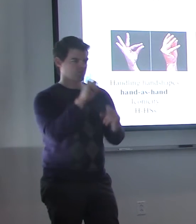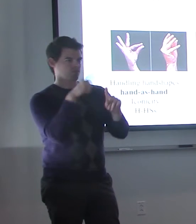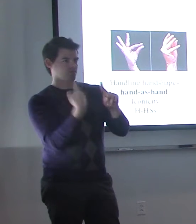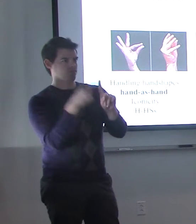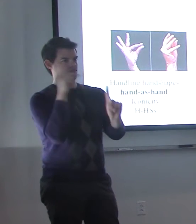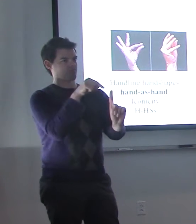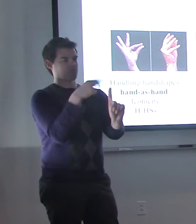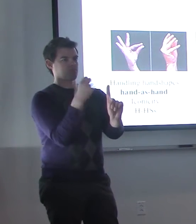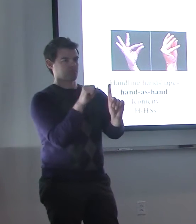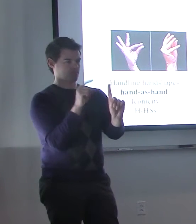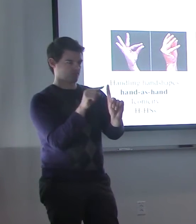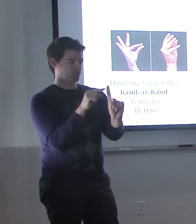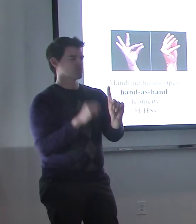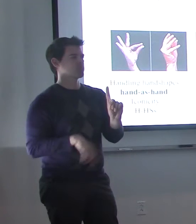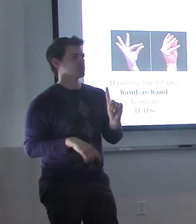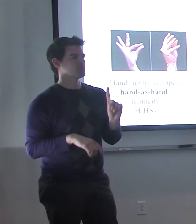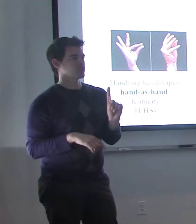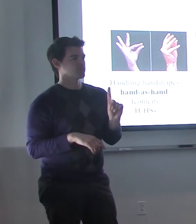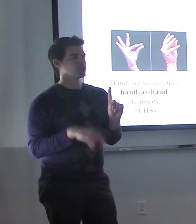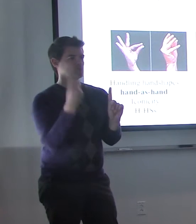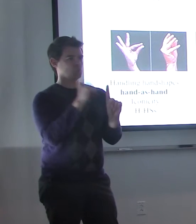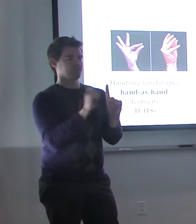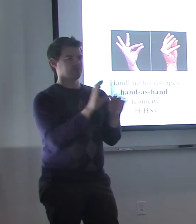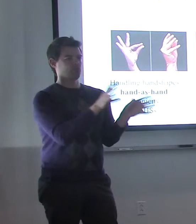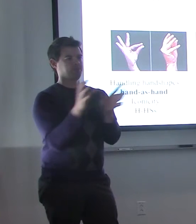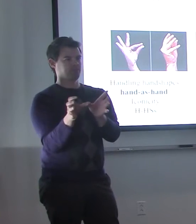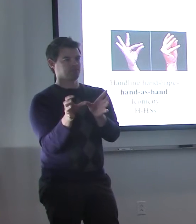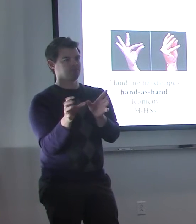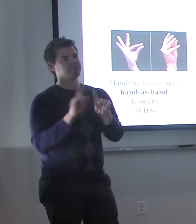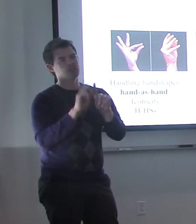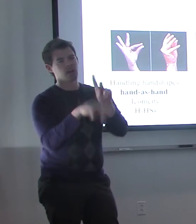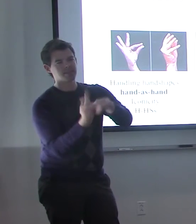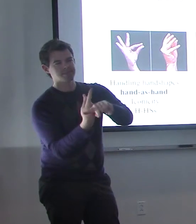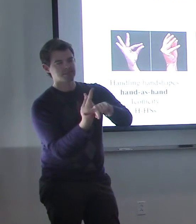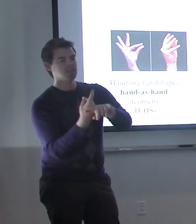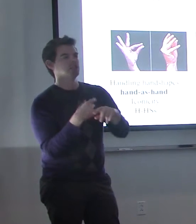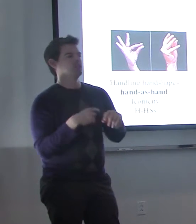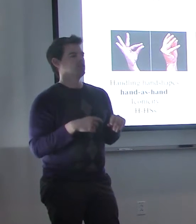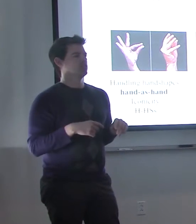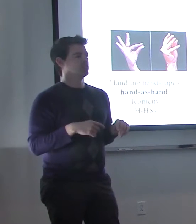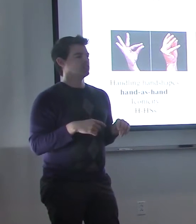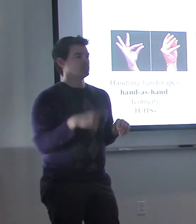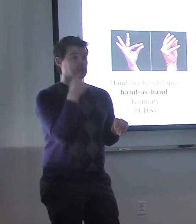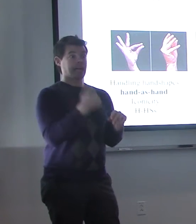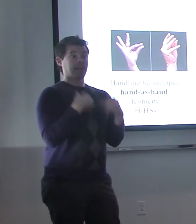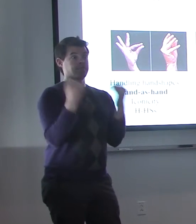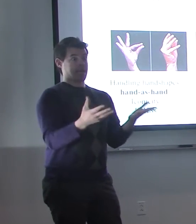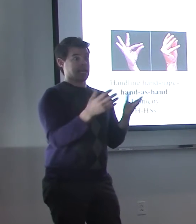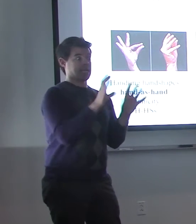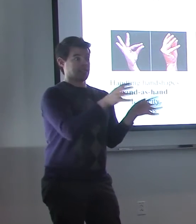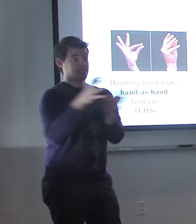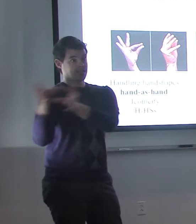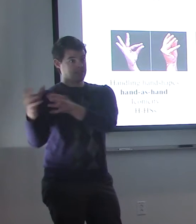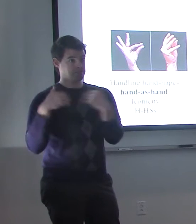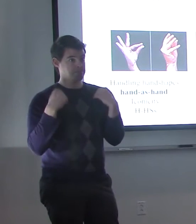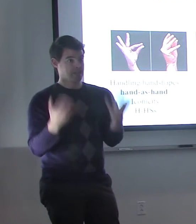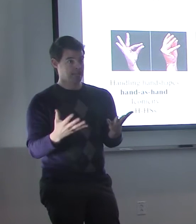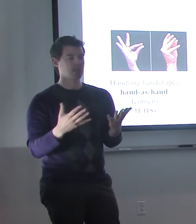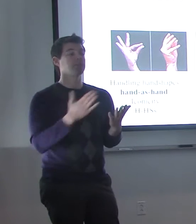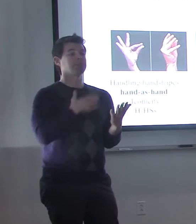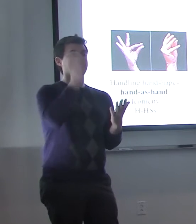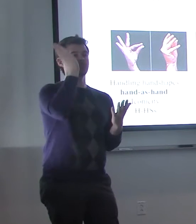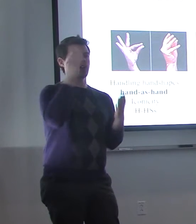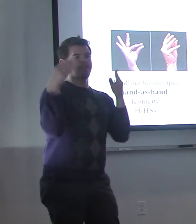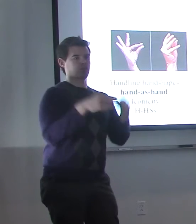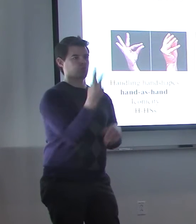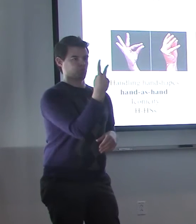about two different kinds of handshakes. There are lots of different kinds, but for this talk there are just two. And the